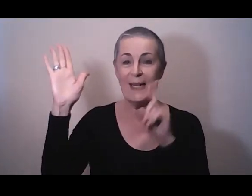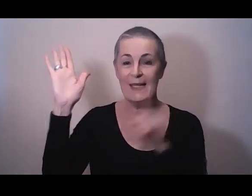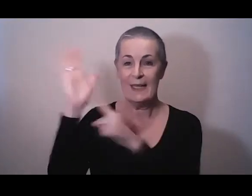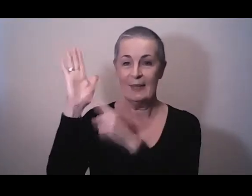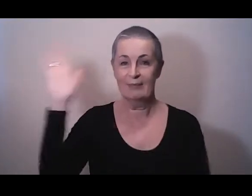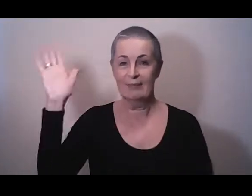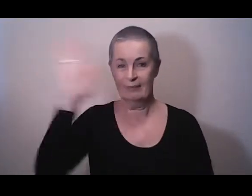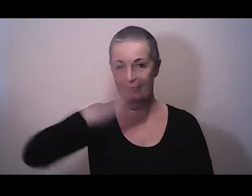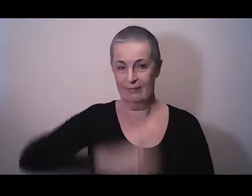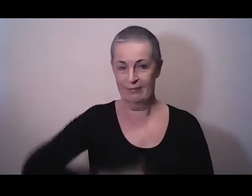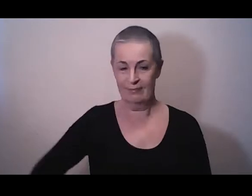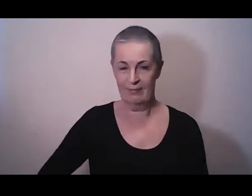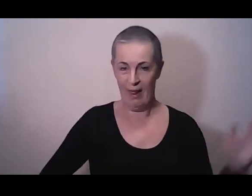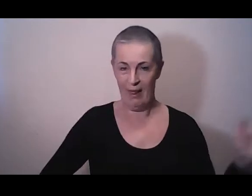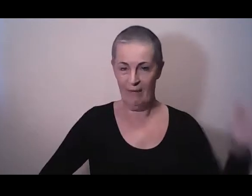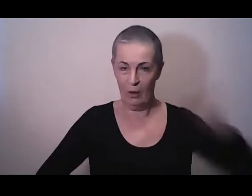left hand on top.